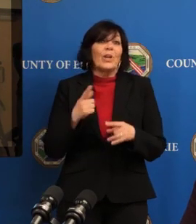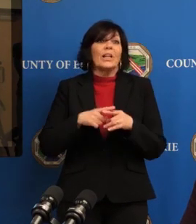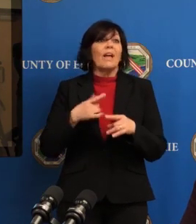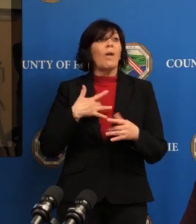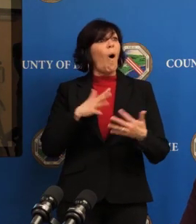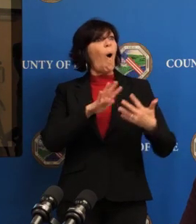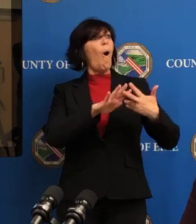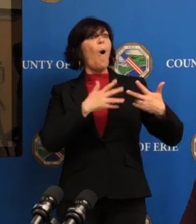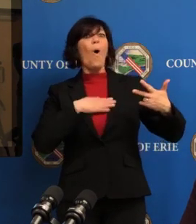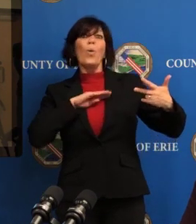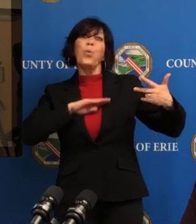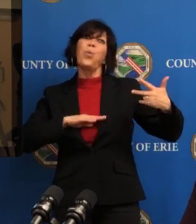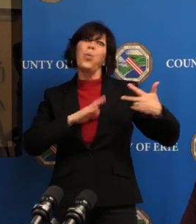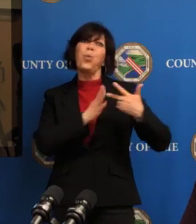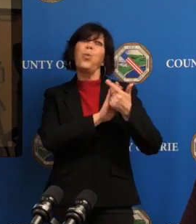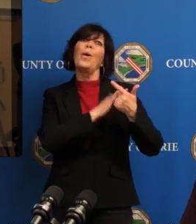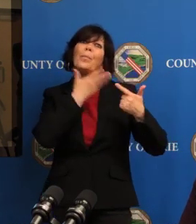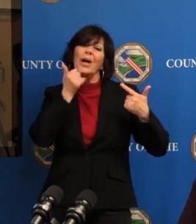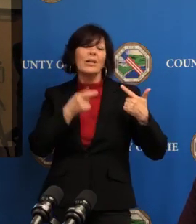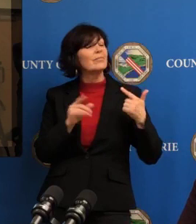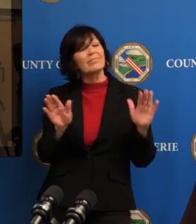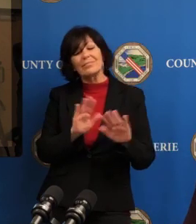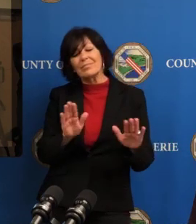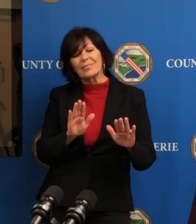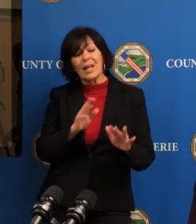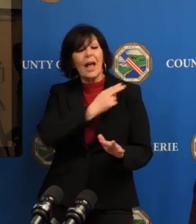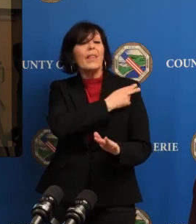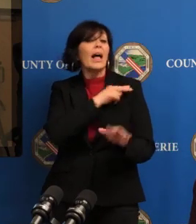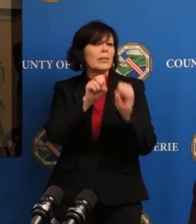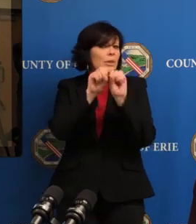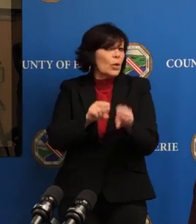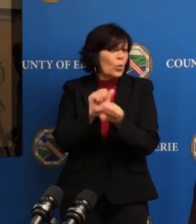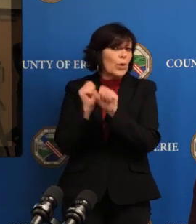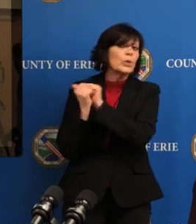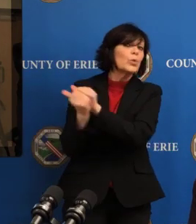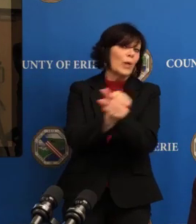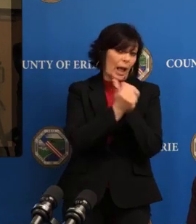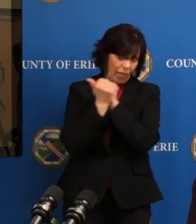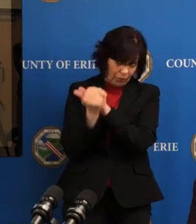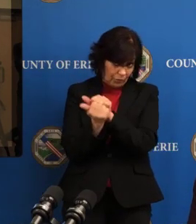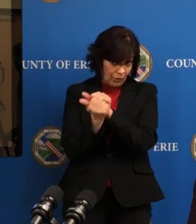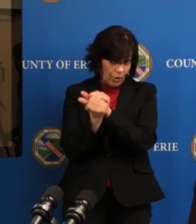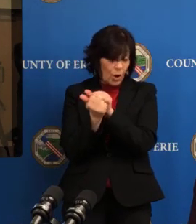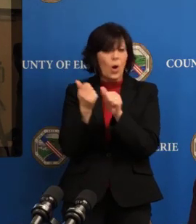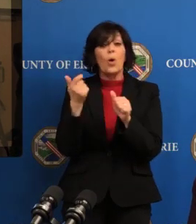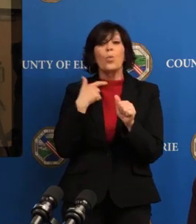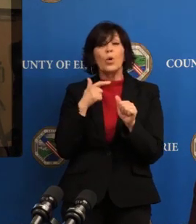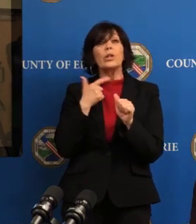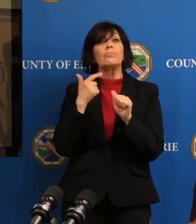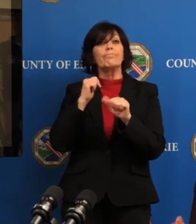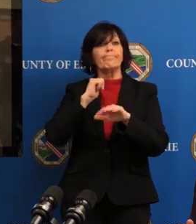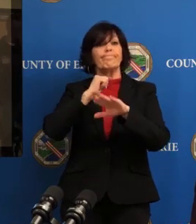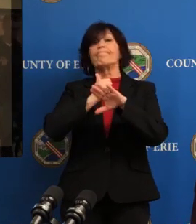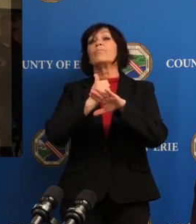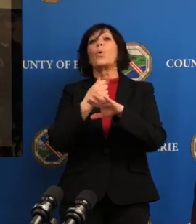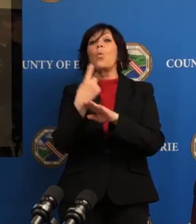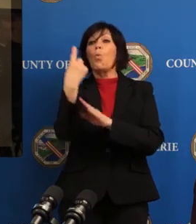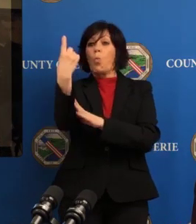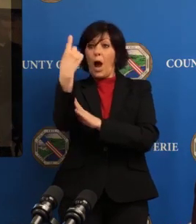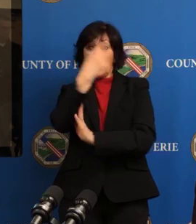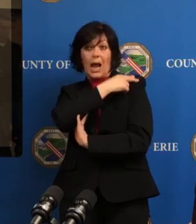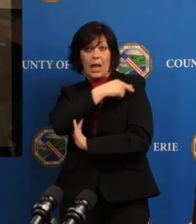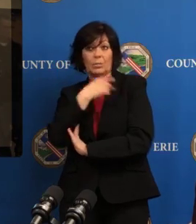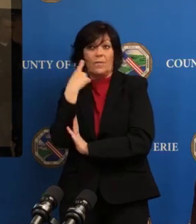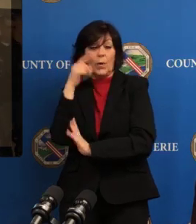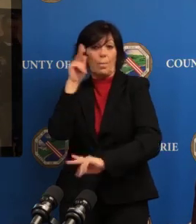of security. Our hospital systems are all working together to make this community effort. So we're putting together, one hospital for